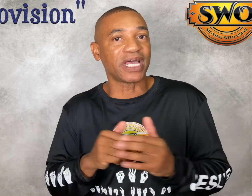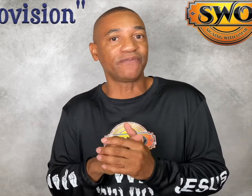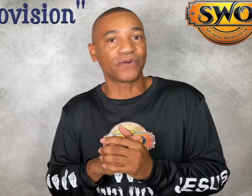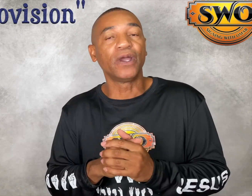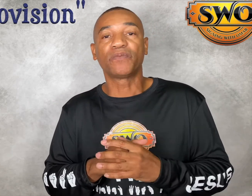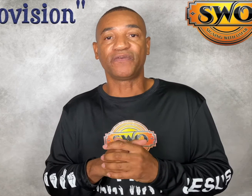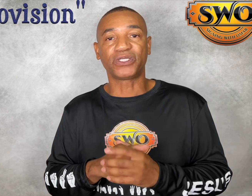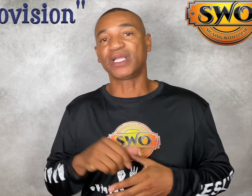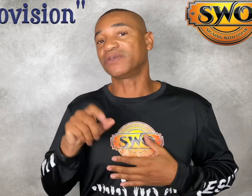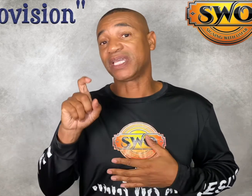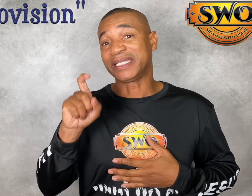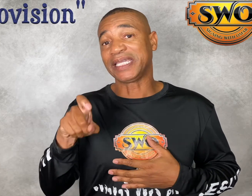for provision, I would say need.